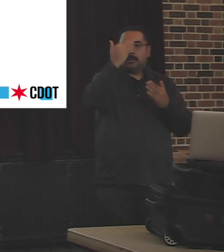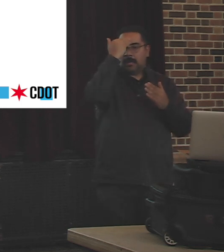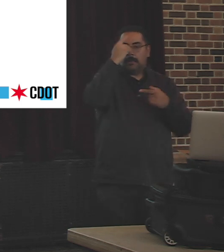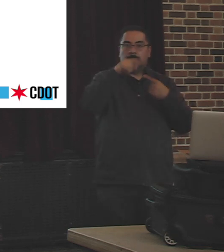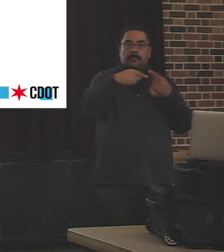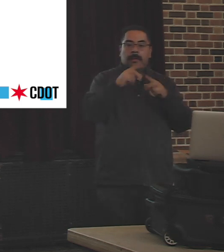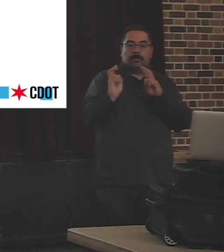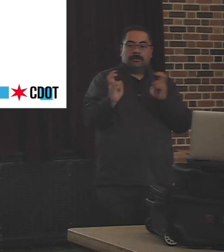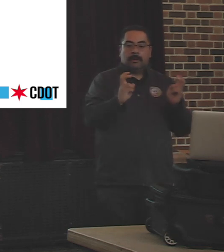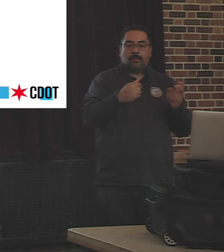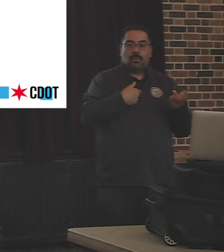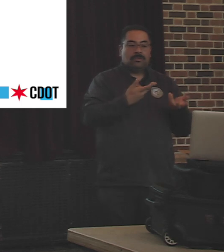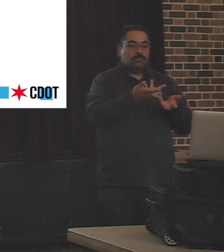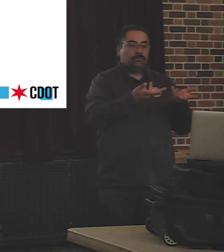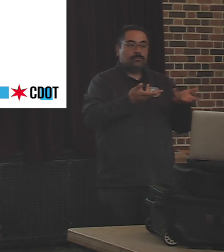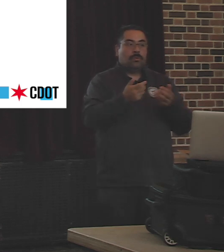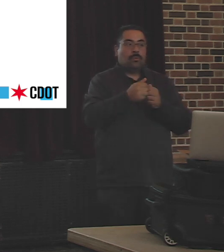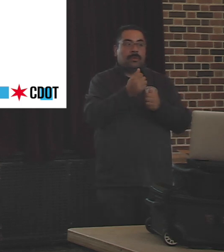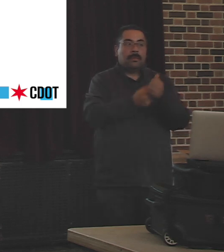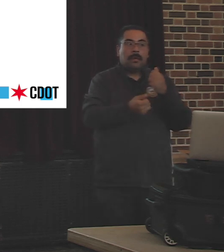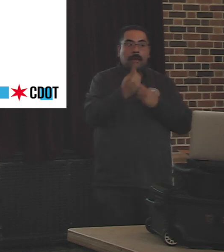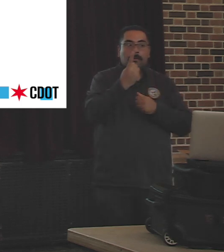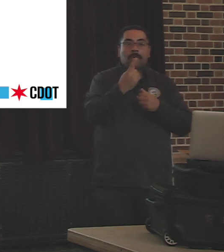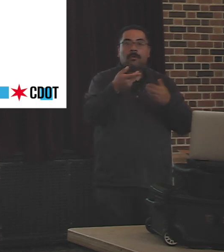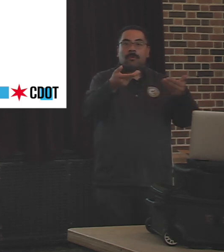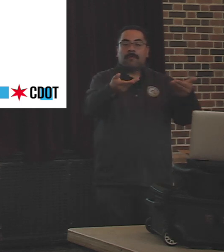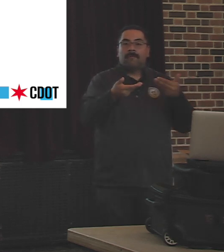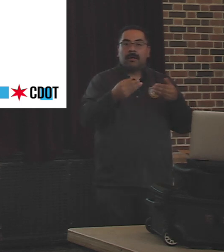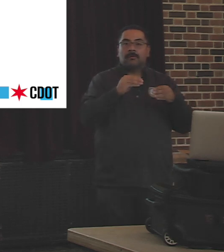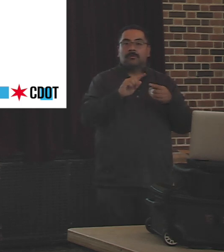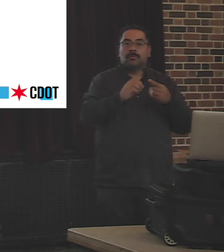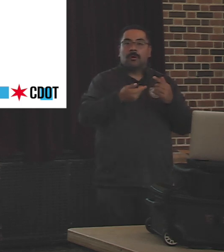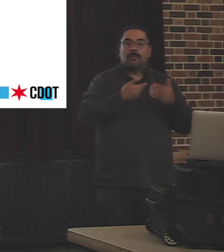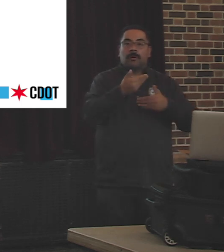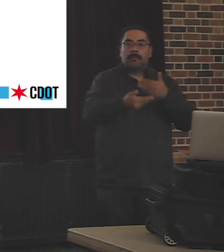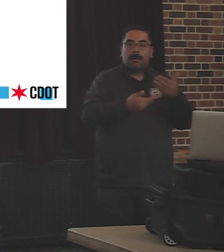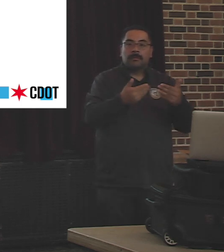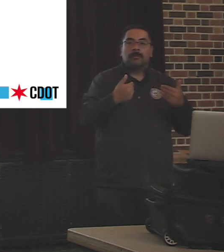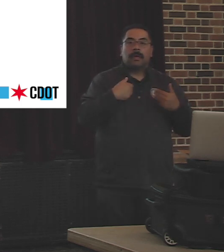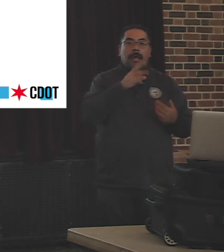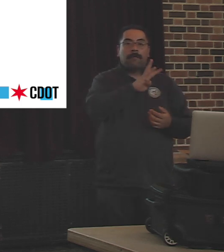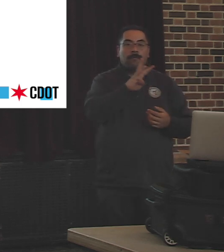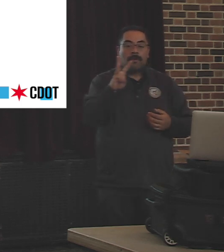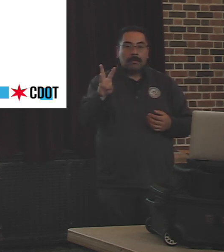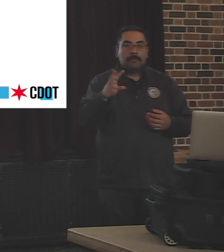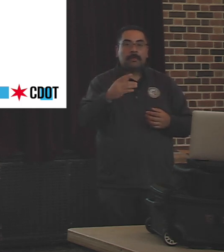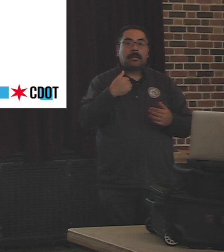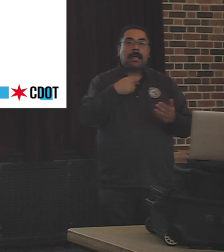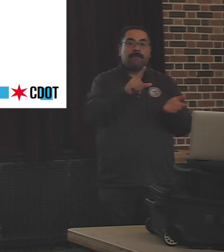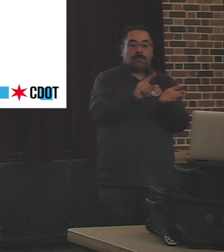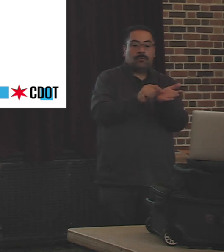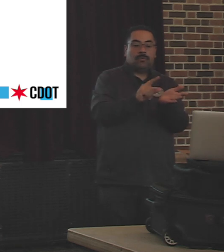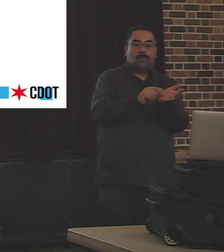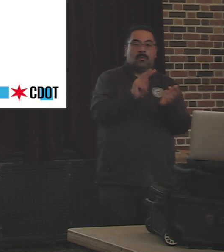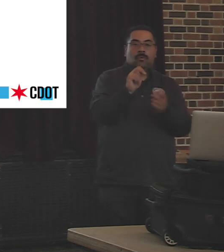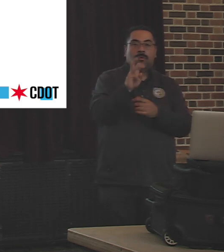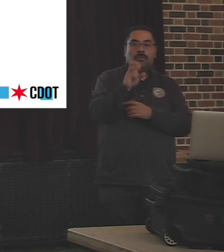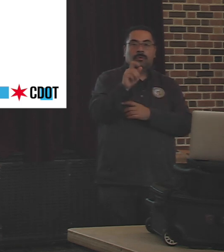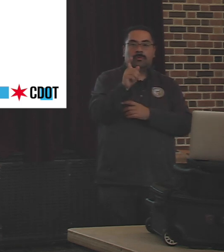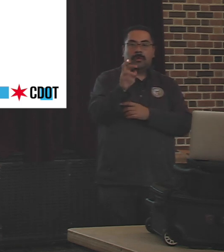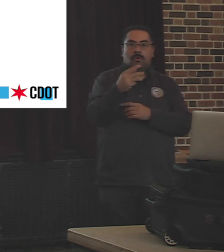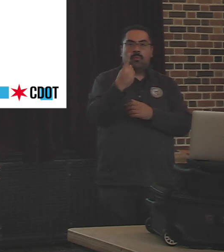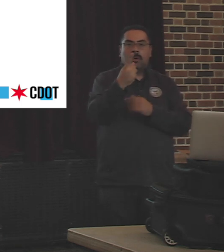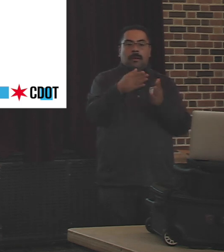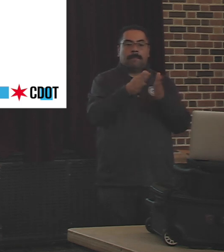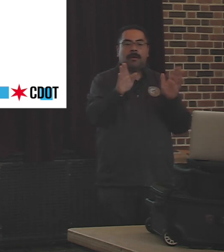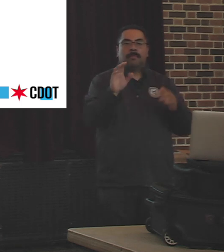sort of speak to everyone and make sure we're building that into our process. We have the website and a newsletter, and we've had one public survey,